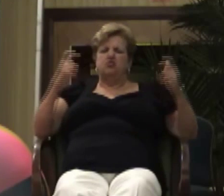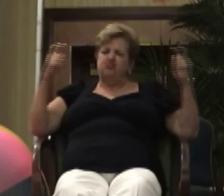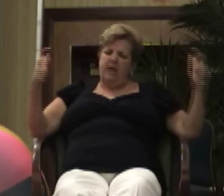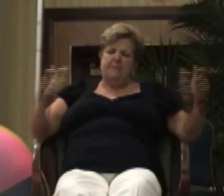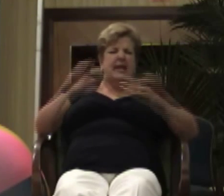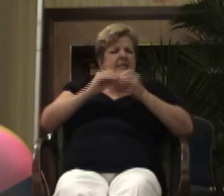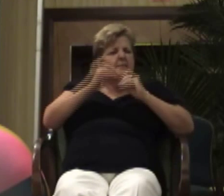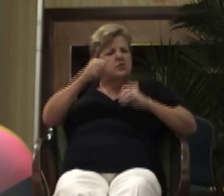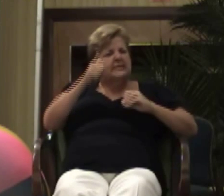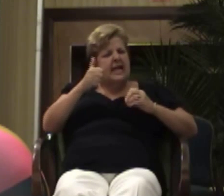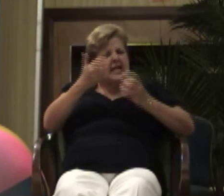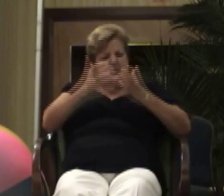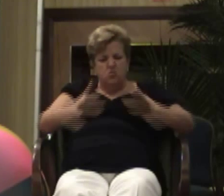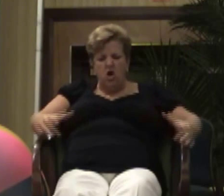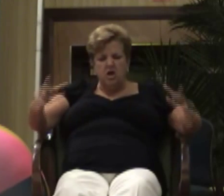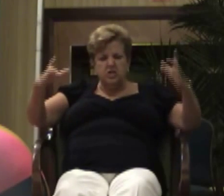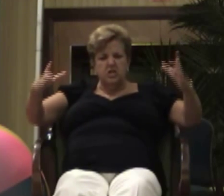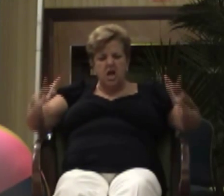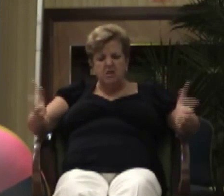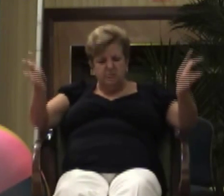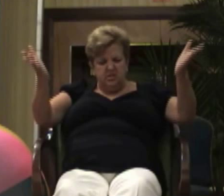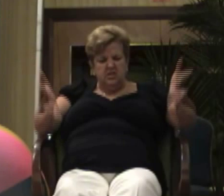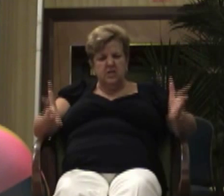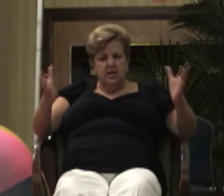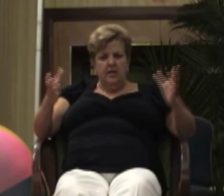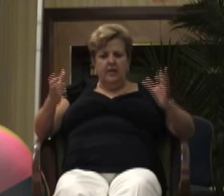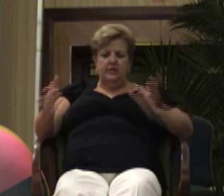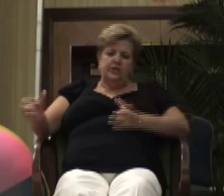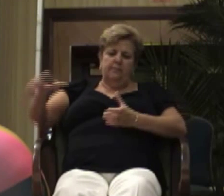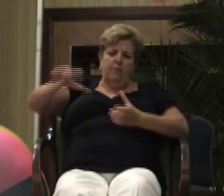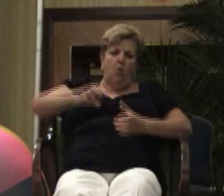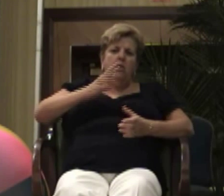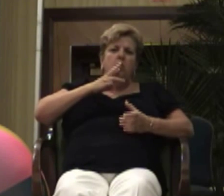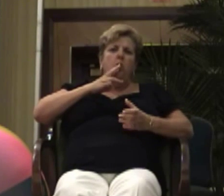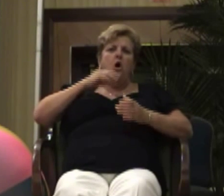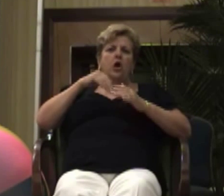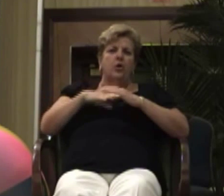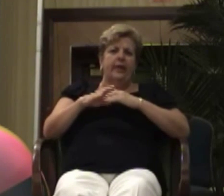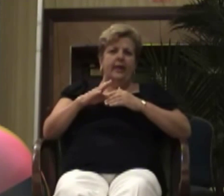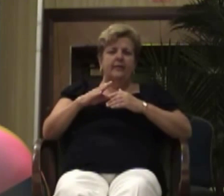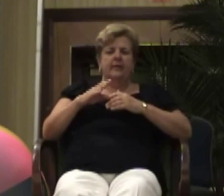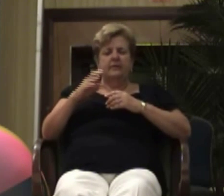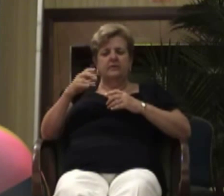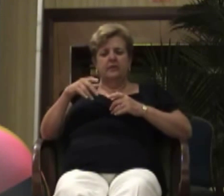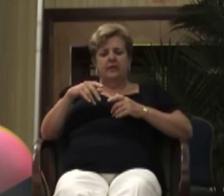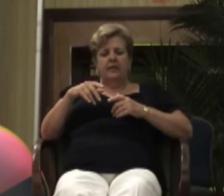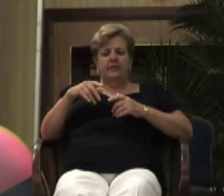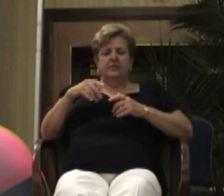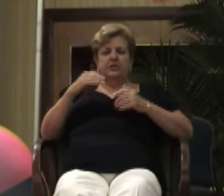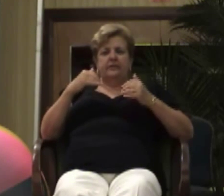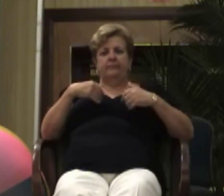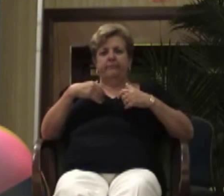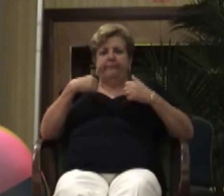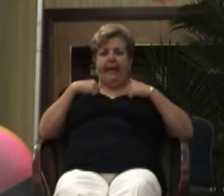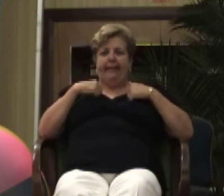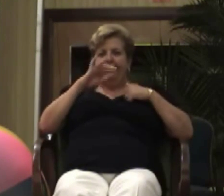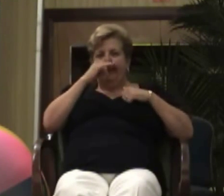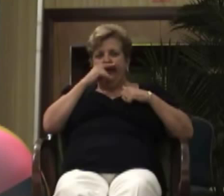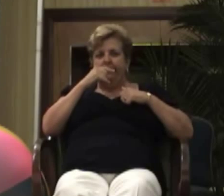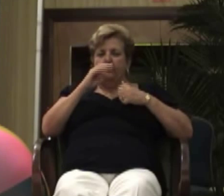she poured water in it. She bathed the children in it one at a time. And she got through the 3. She hollered at me, and I came in. She said, "Come on,